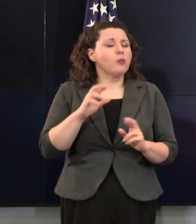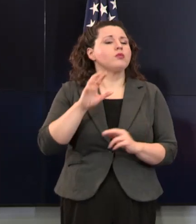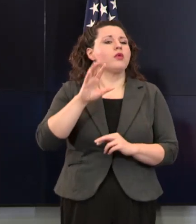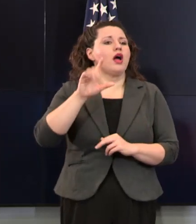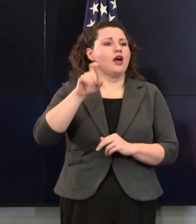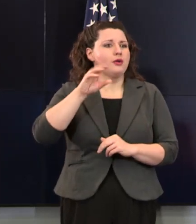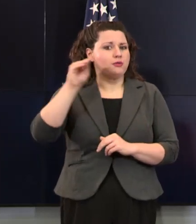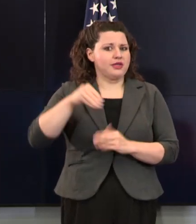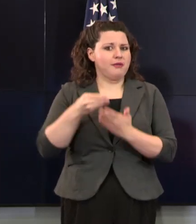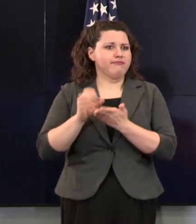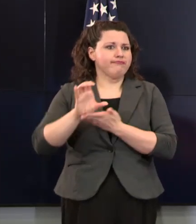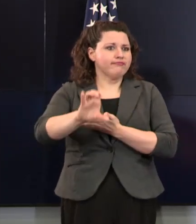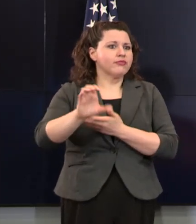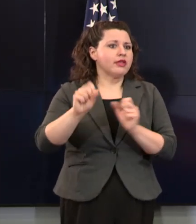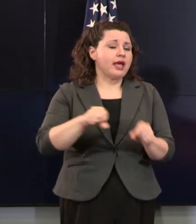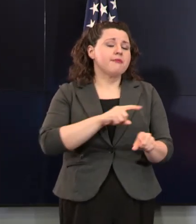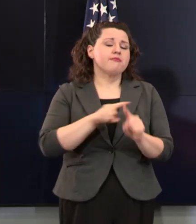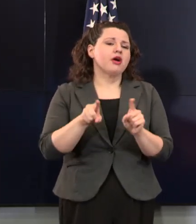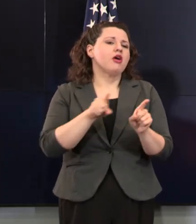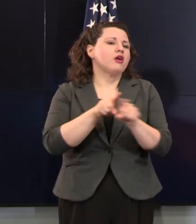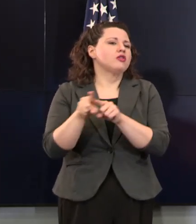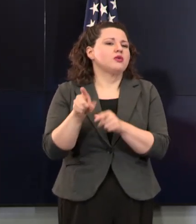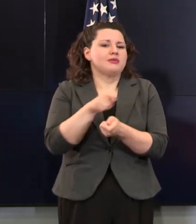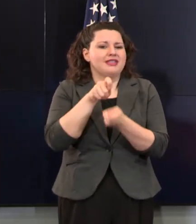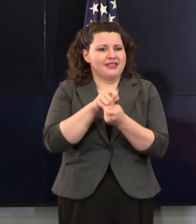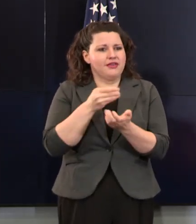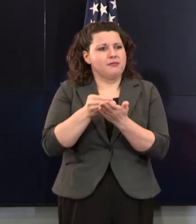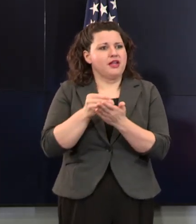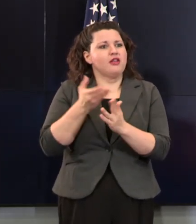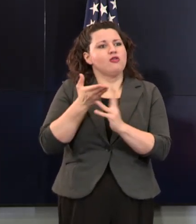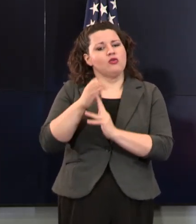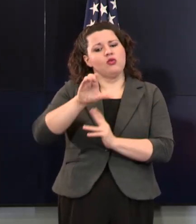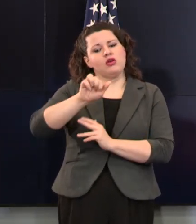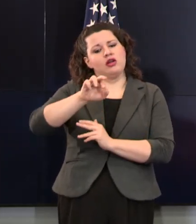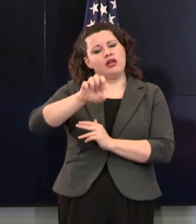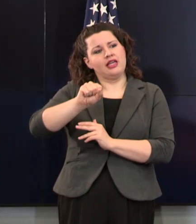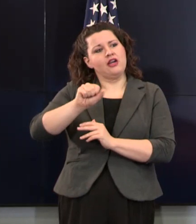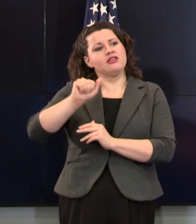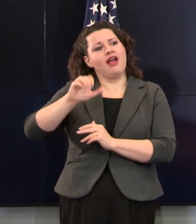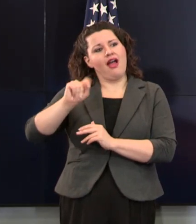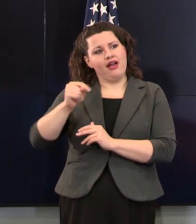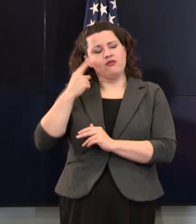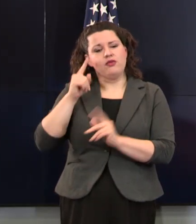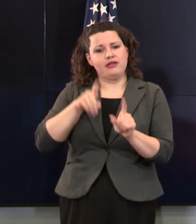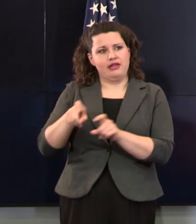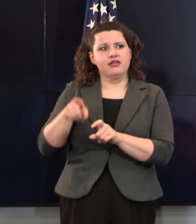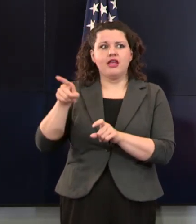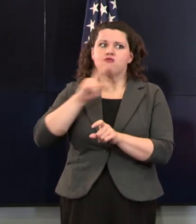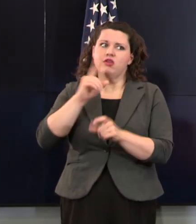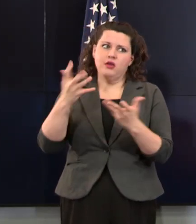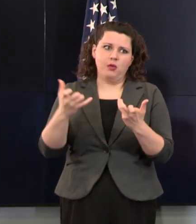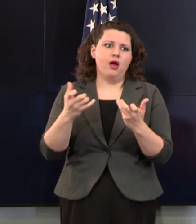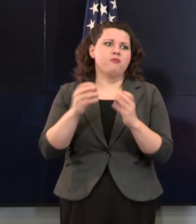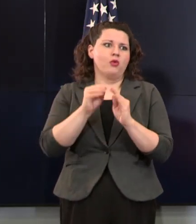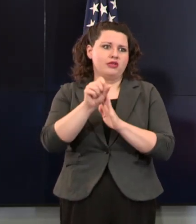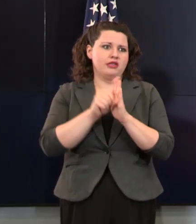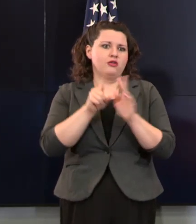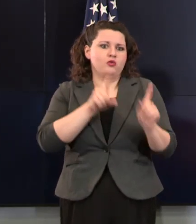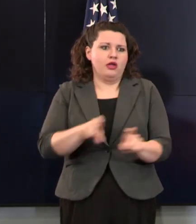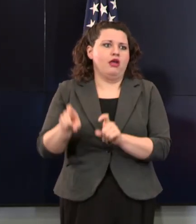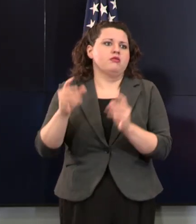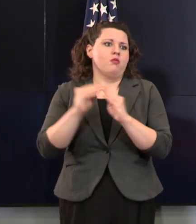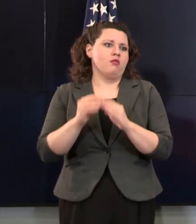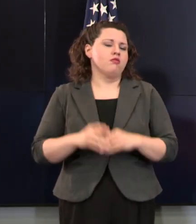and then in addition to that, there's also just some specific funding through the CARES Act for testing, because they're really wanting states to ramp that up.